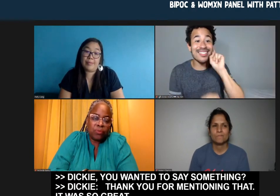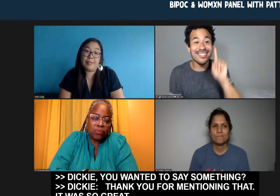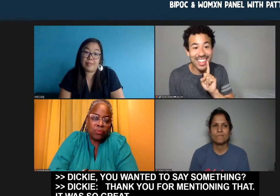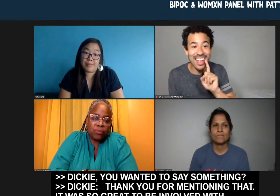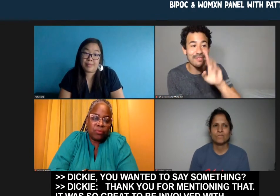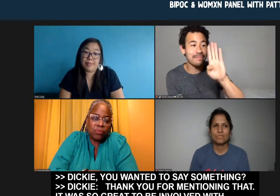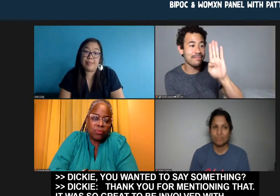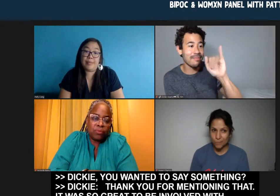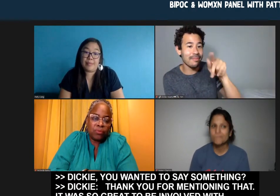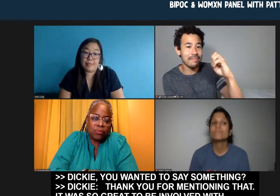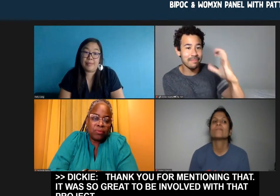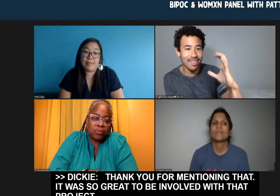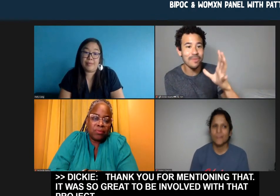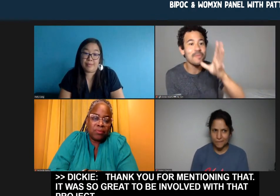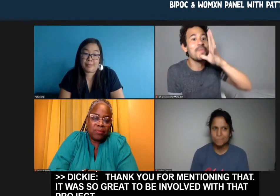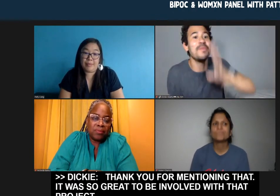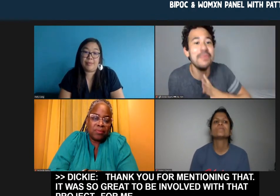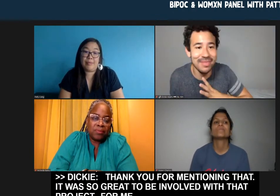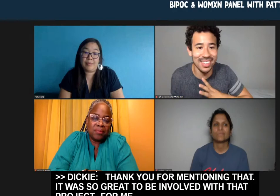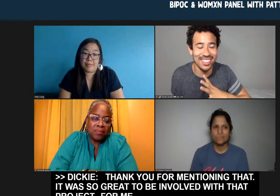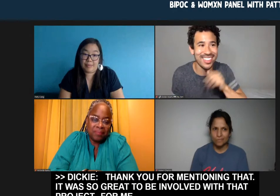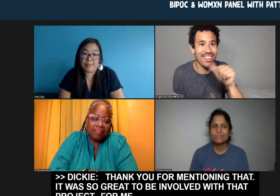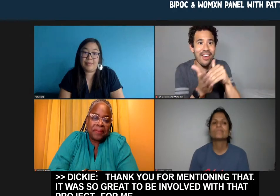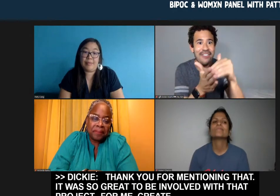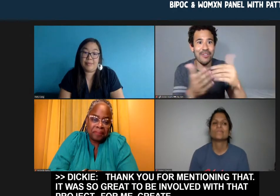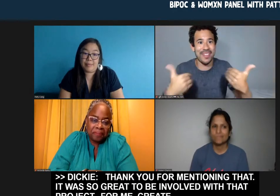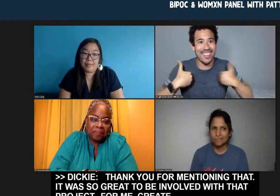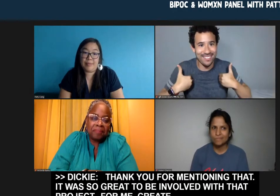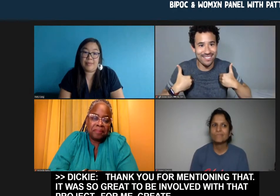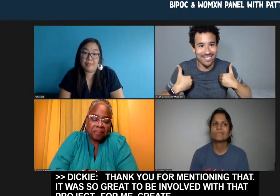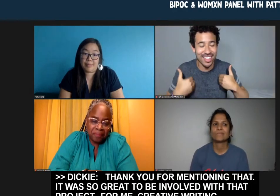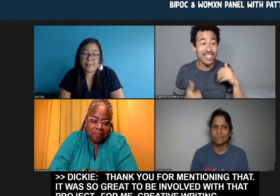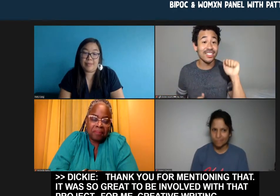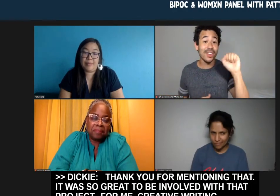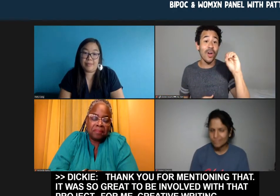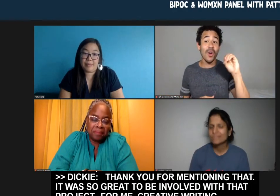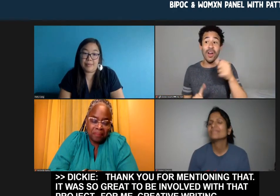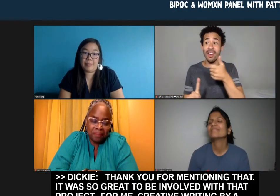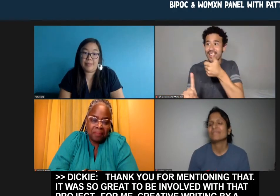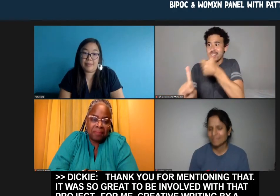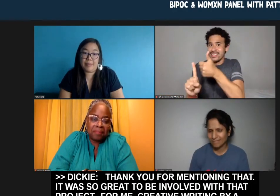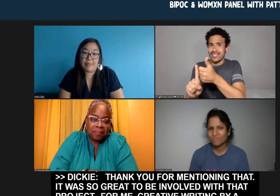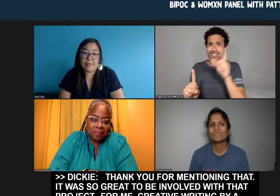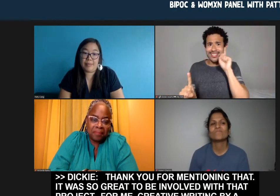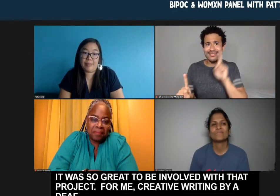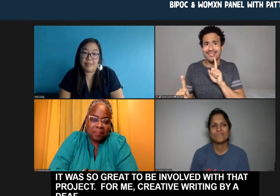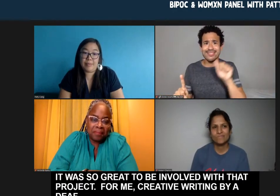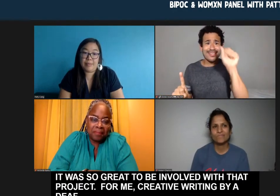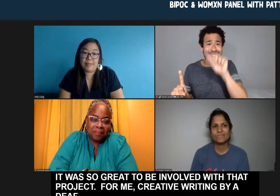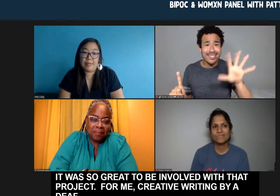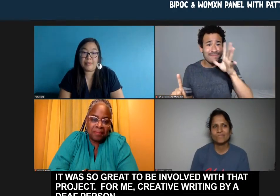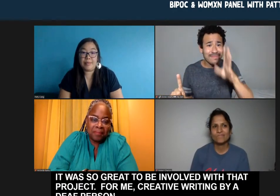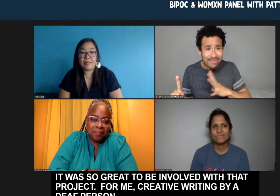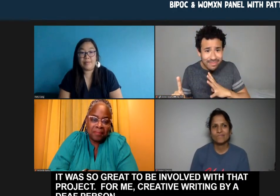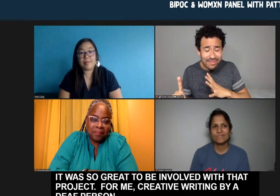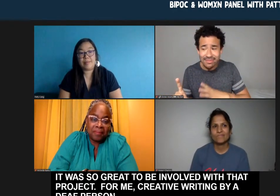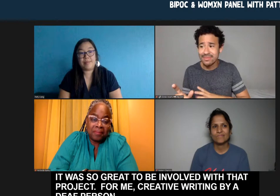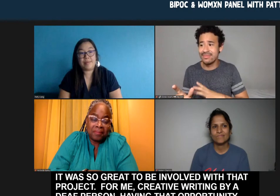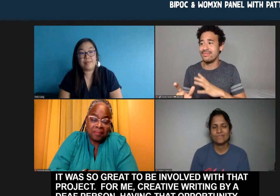by a deaf person, by POC woman, having that opportunity, we don't often have that. So having that experience as